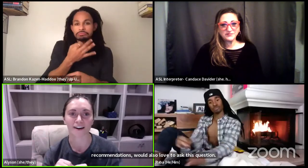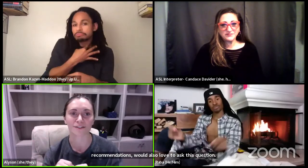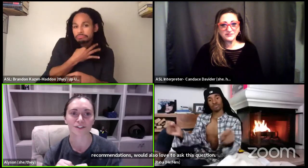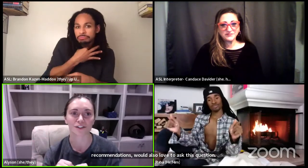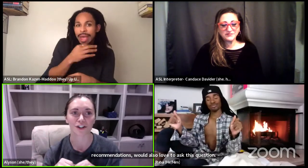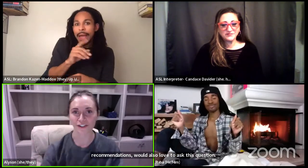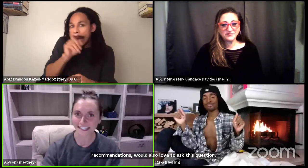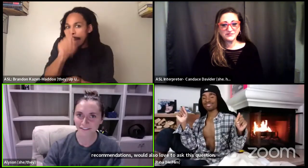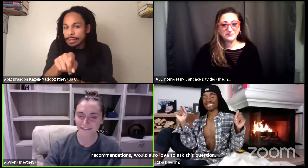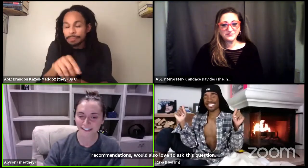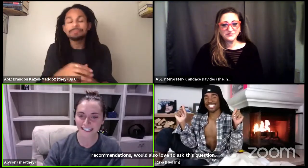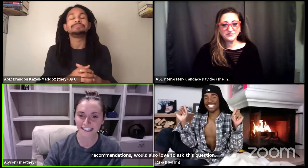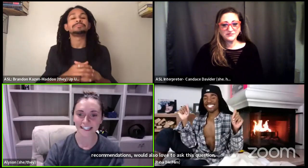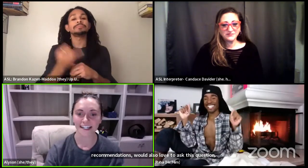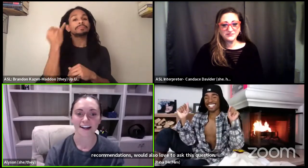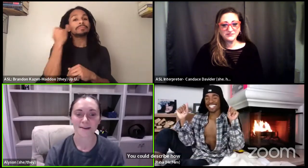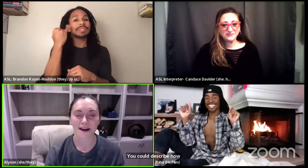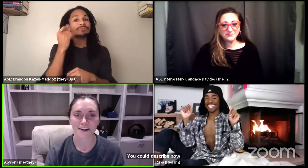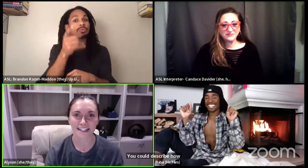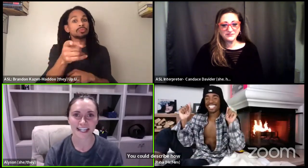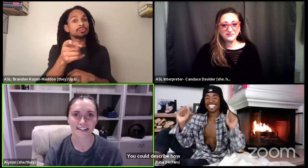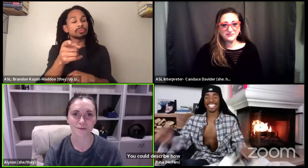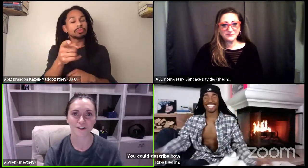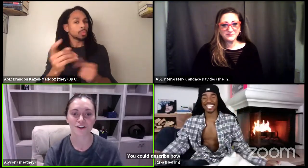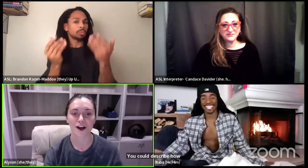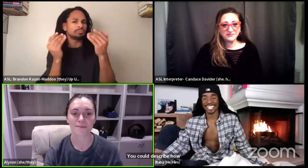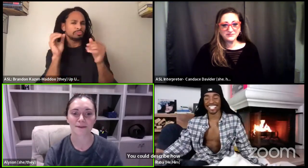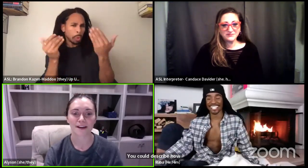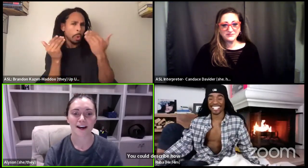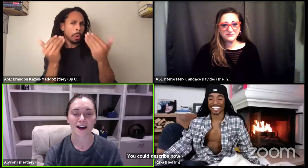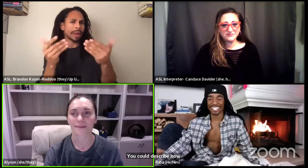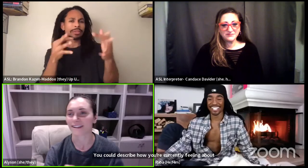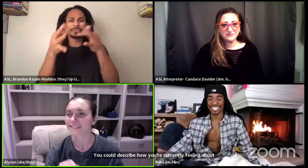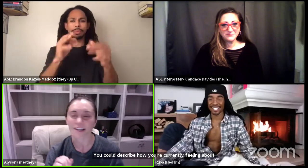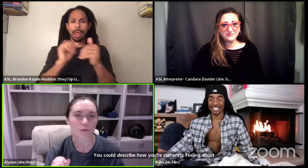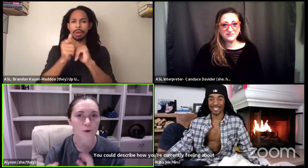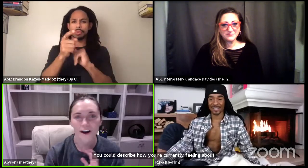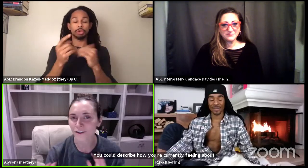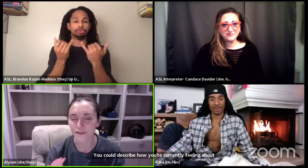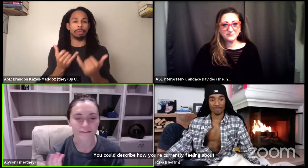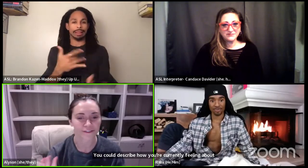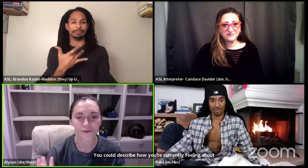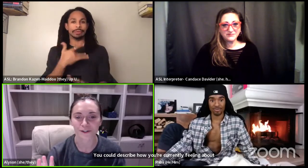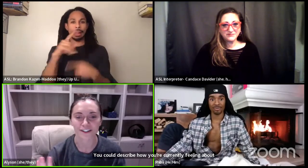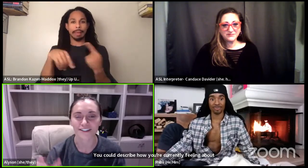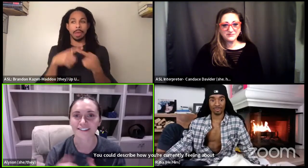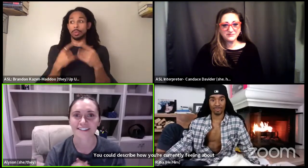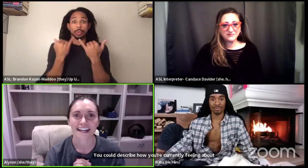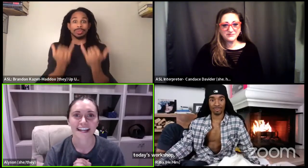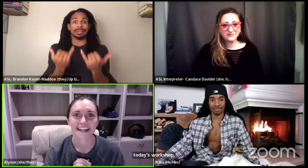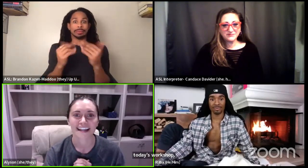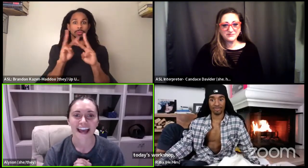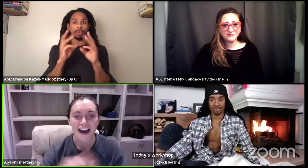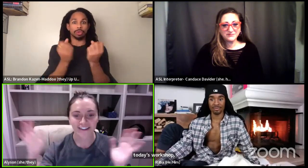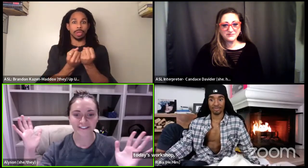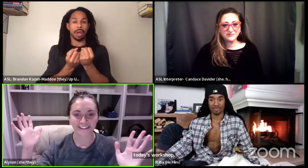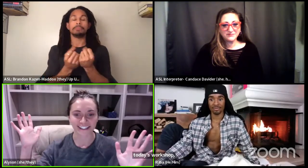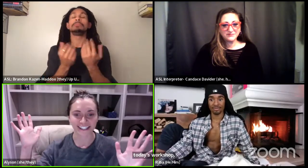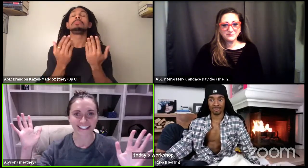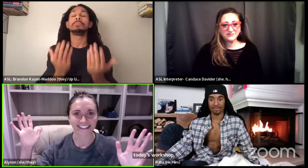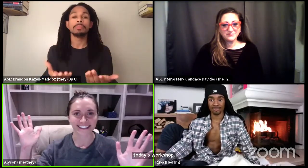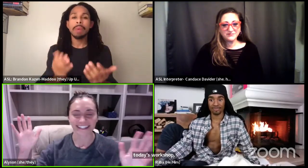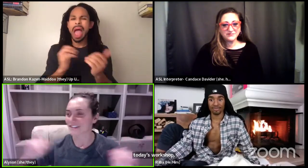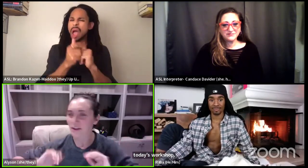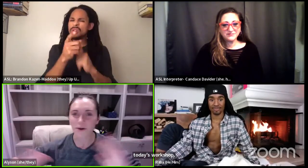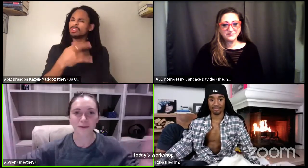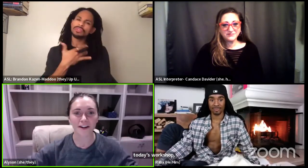describe how you're currently feeling about today's workshop, in like one or a few words, how are you